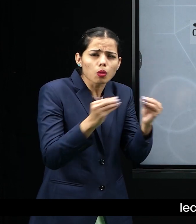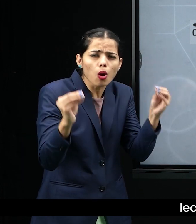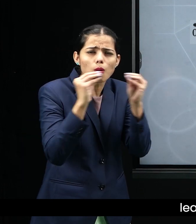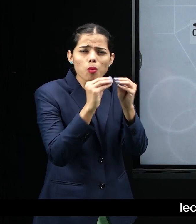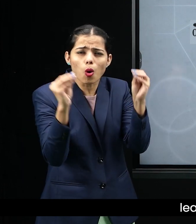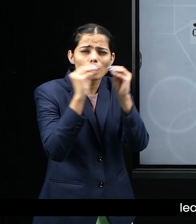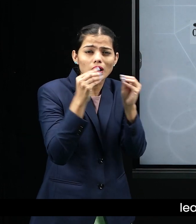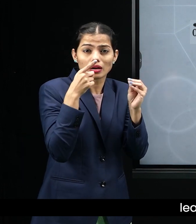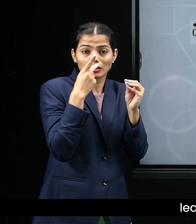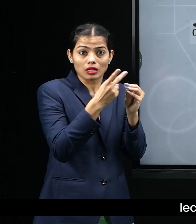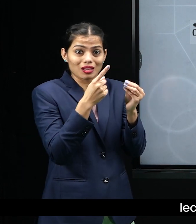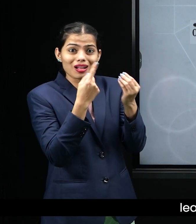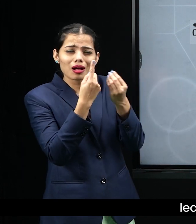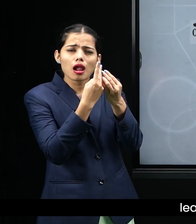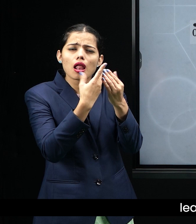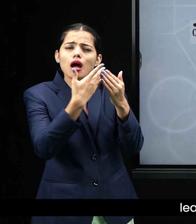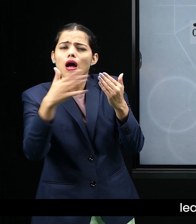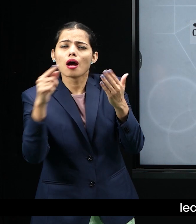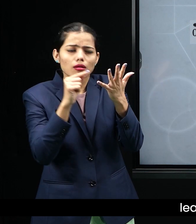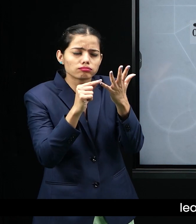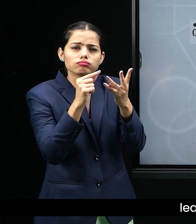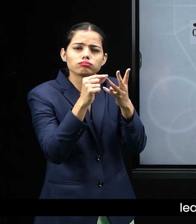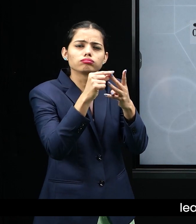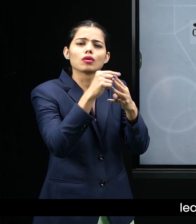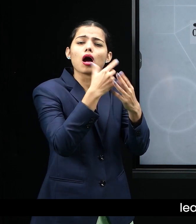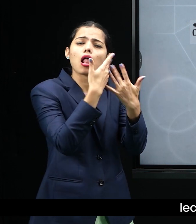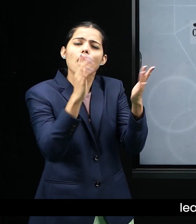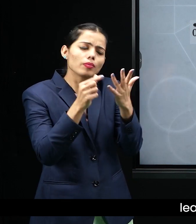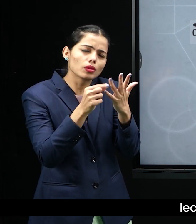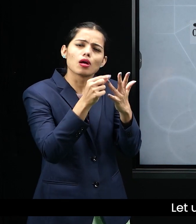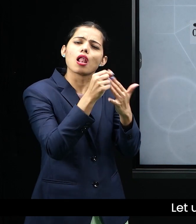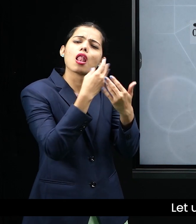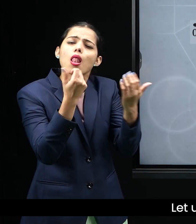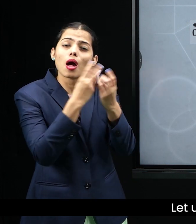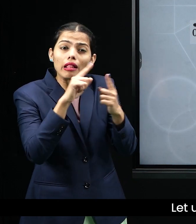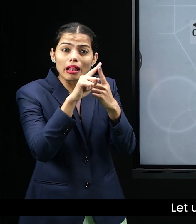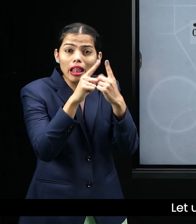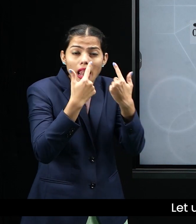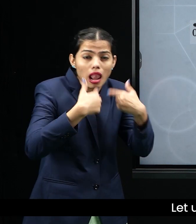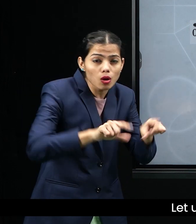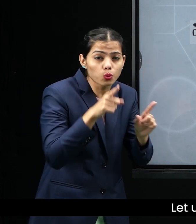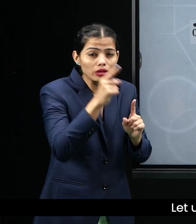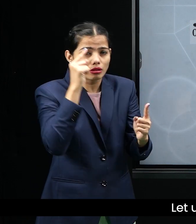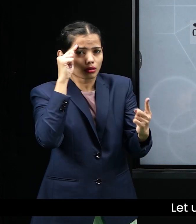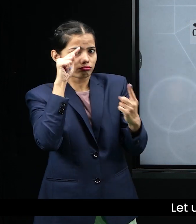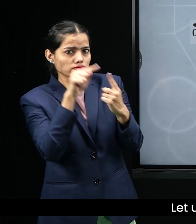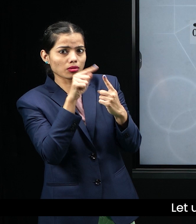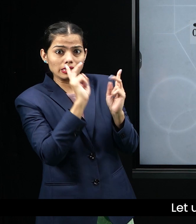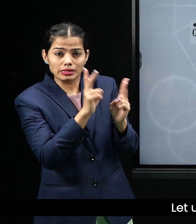lead to more varieties of numbers. Let us agree that certain conventions